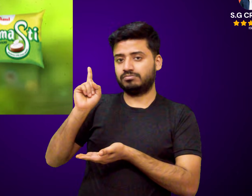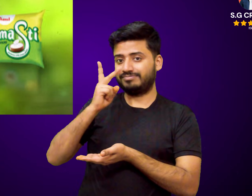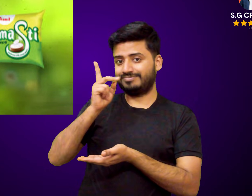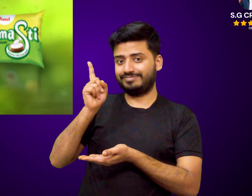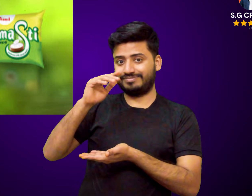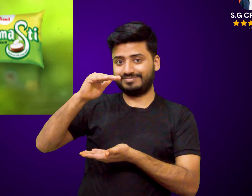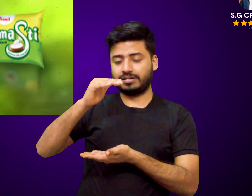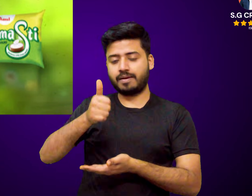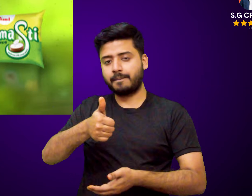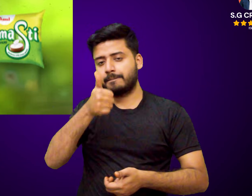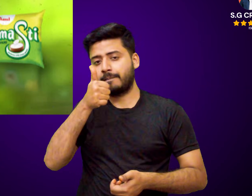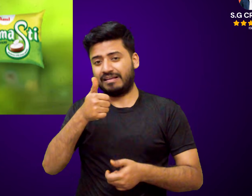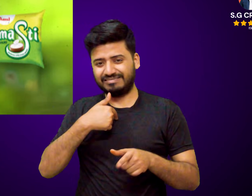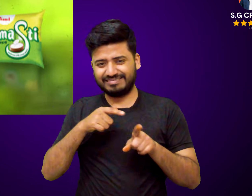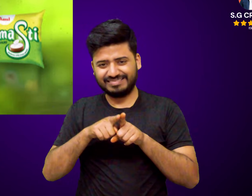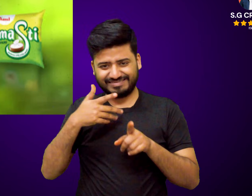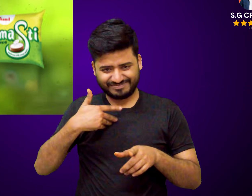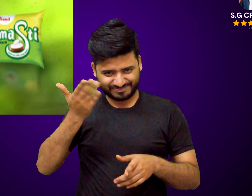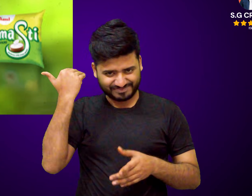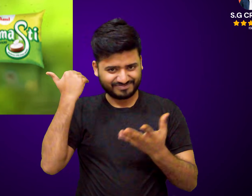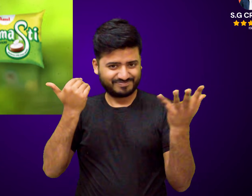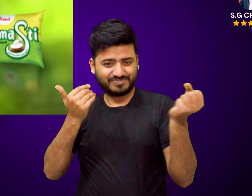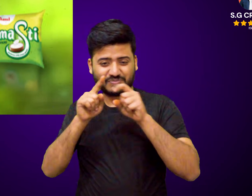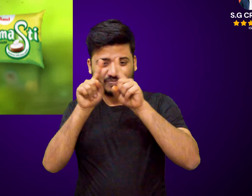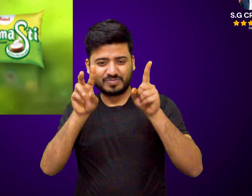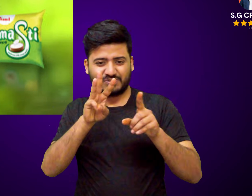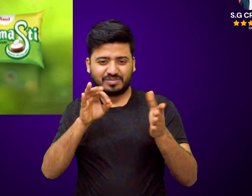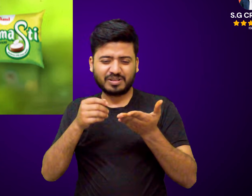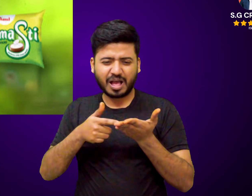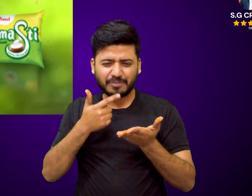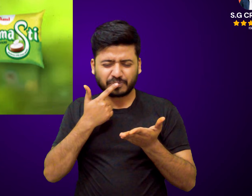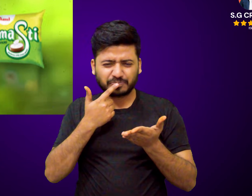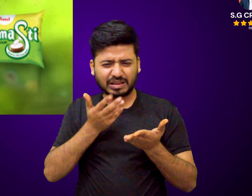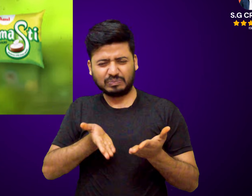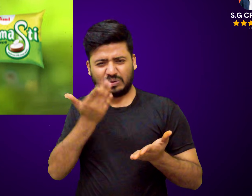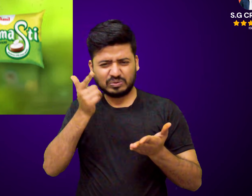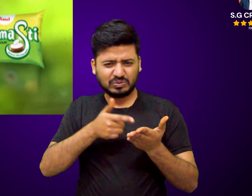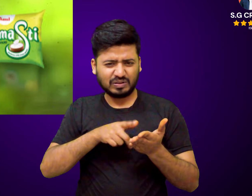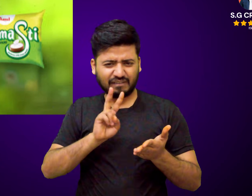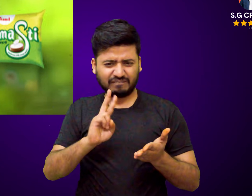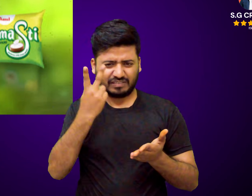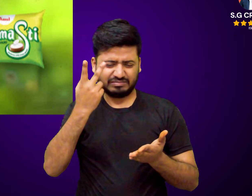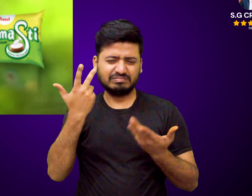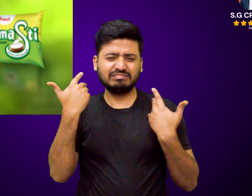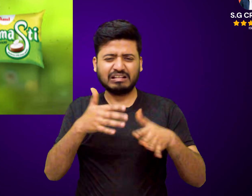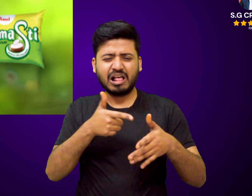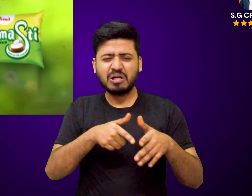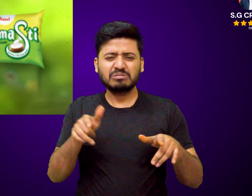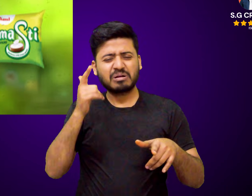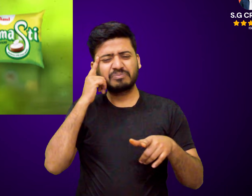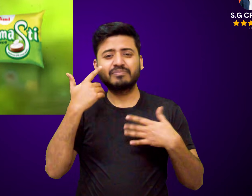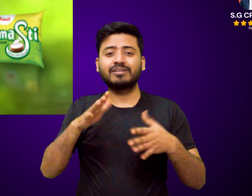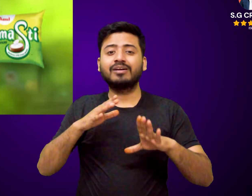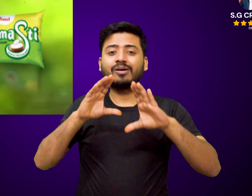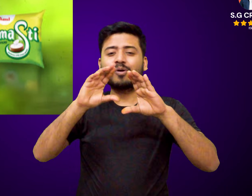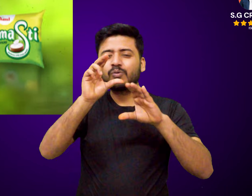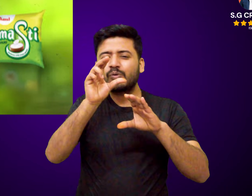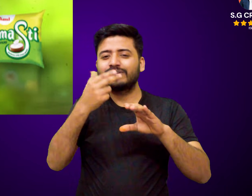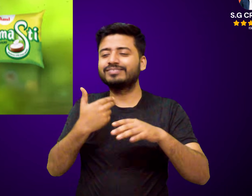its safety depends heavily on maintaining a temperature of 4 degrees Celsius or below throughout the supply chain. Price versus quality.